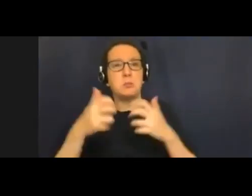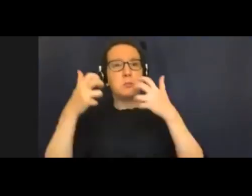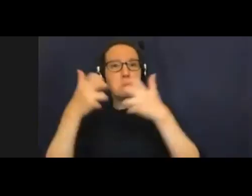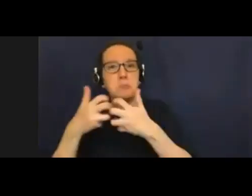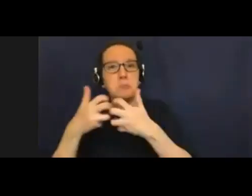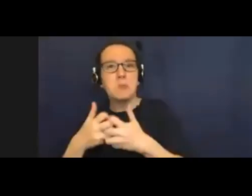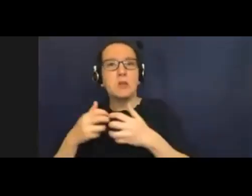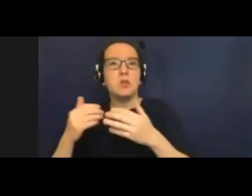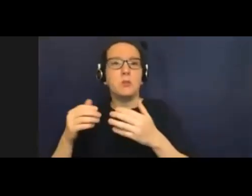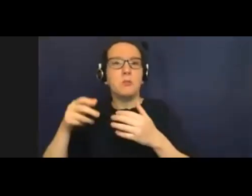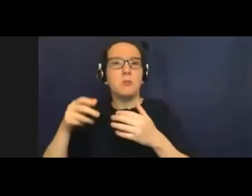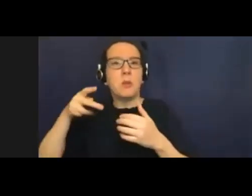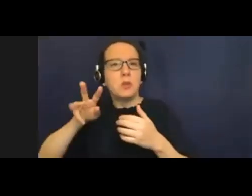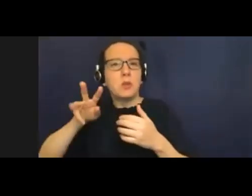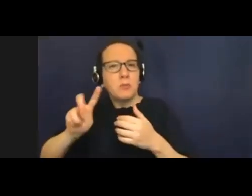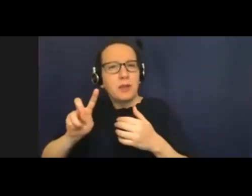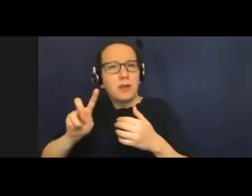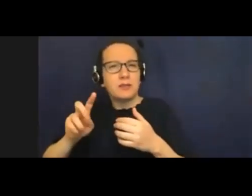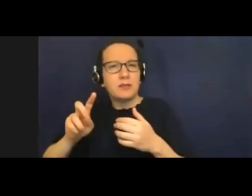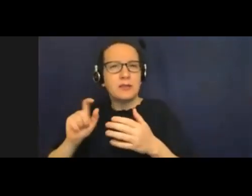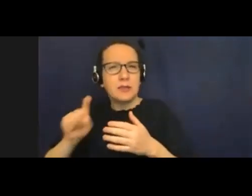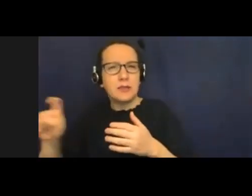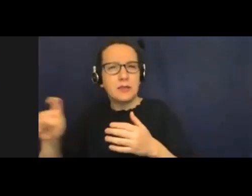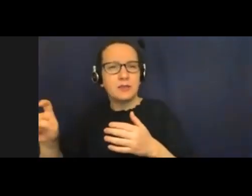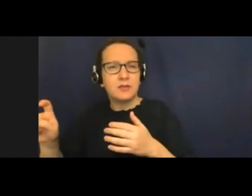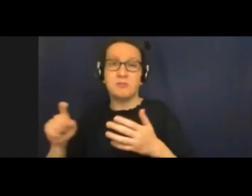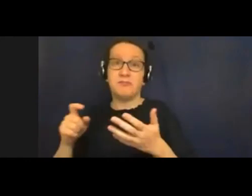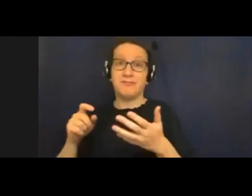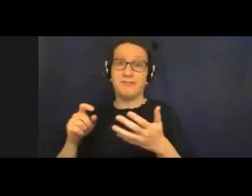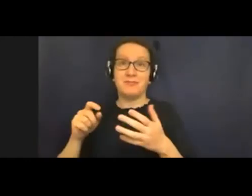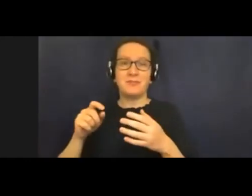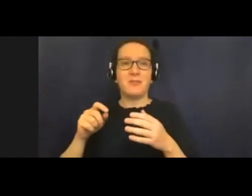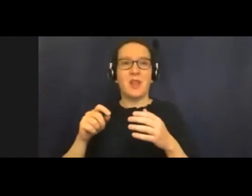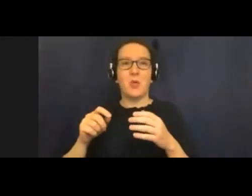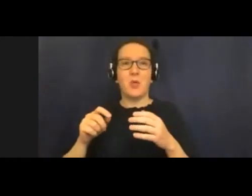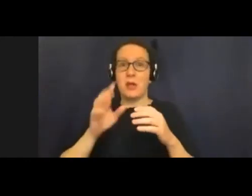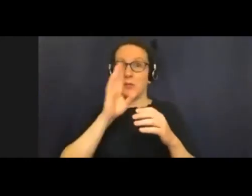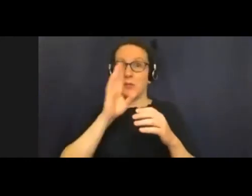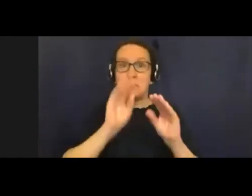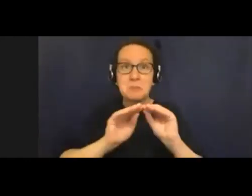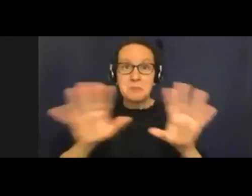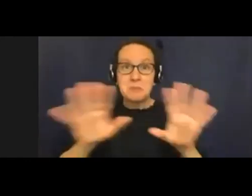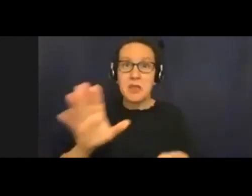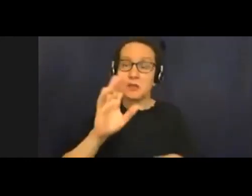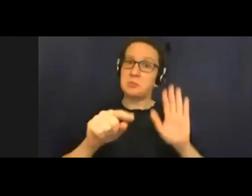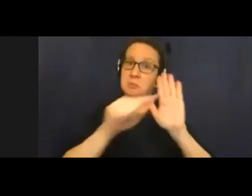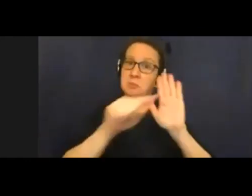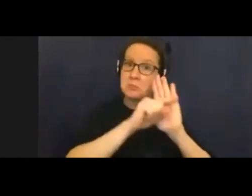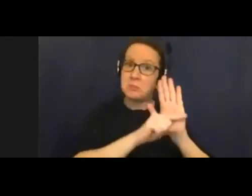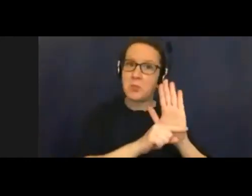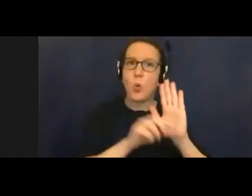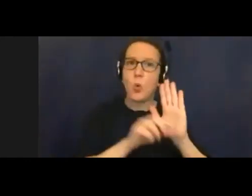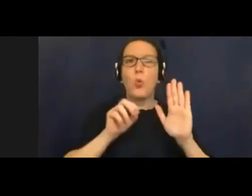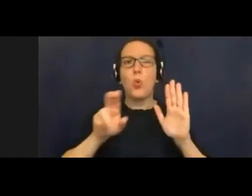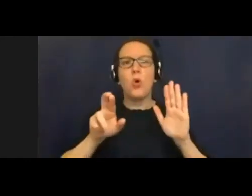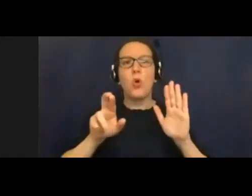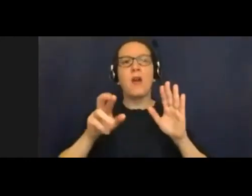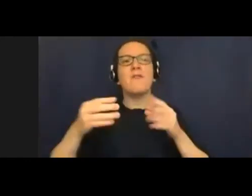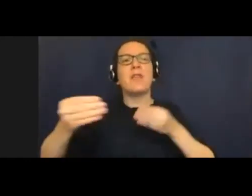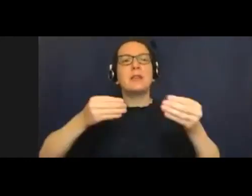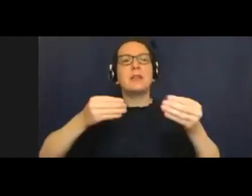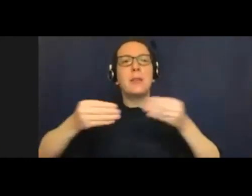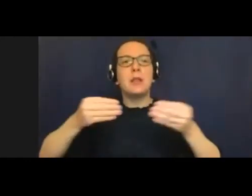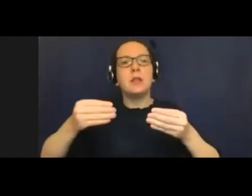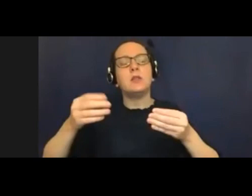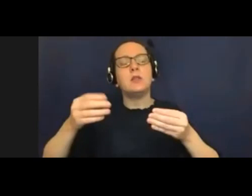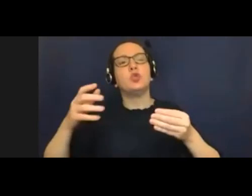covers both states of emergency when it's covered by constitutional provisions and the emergency situations